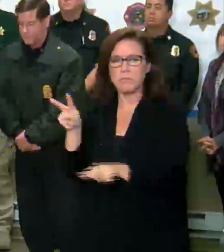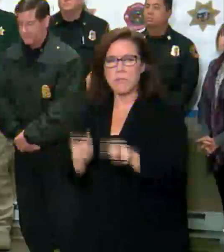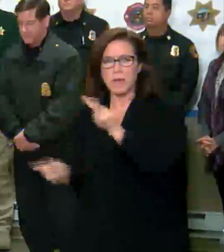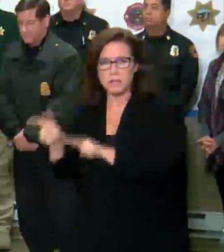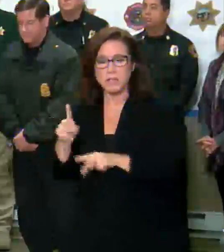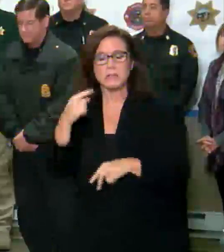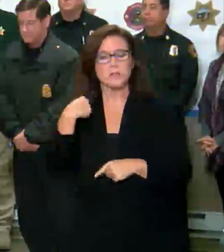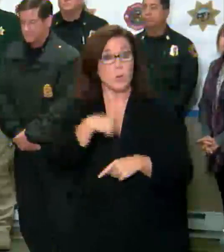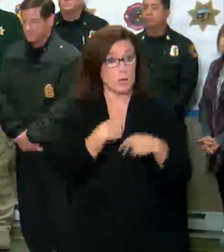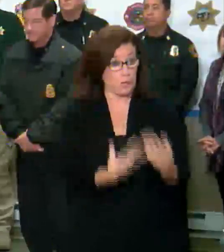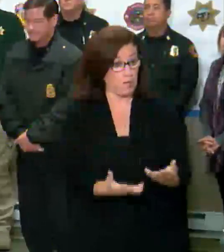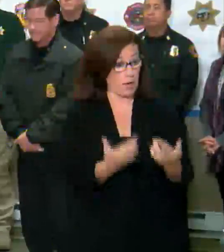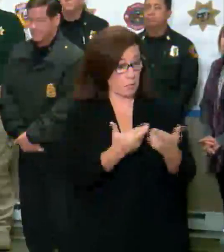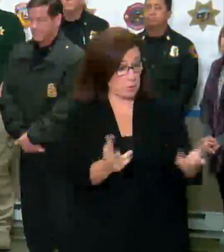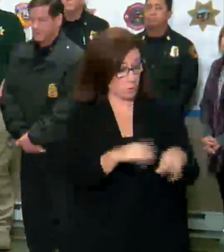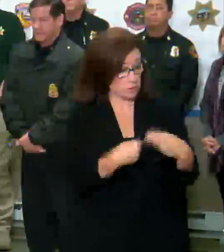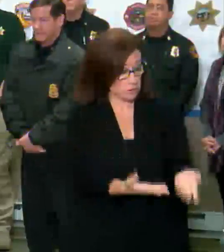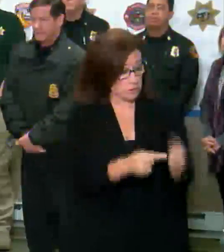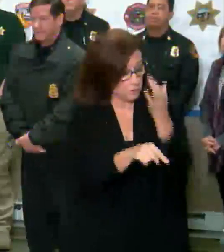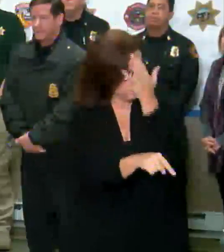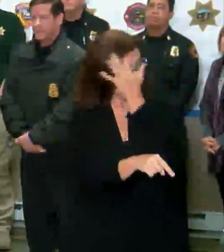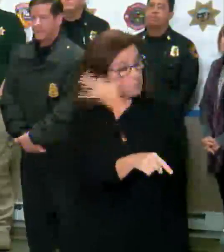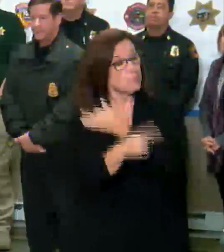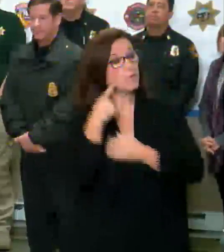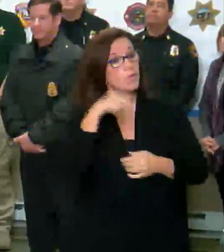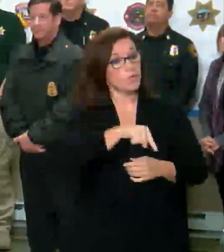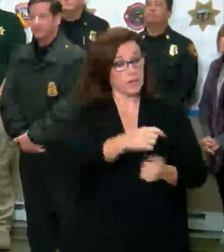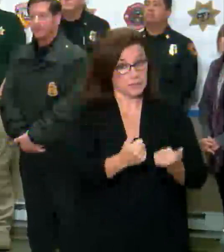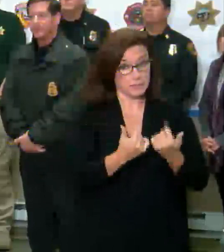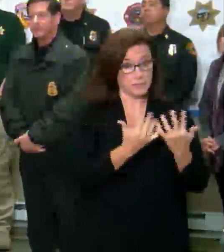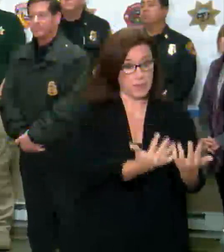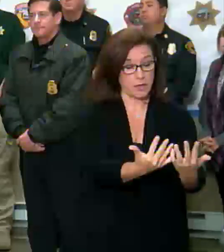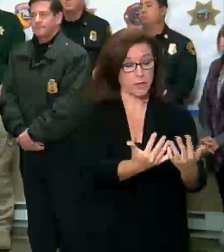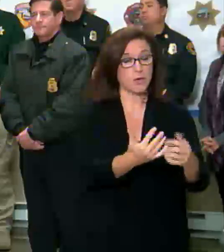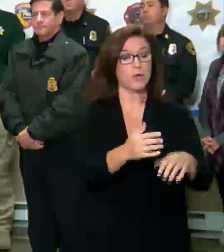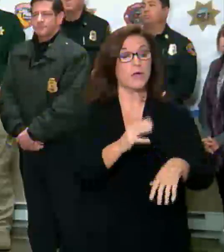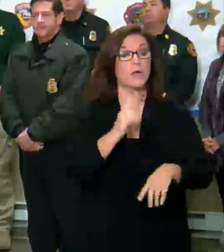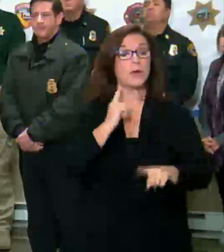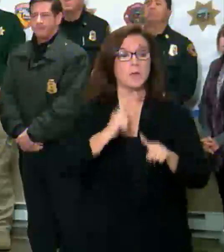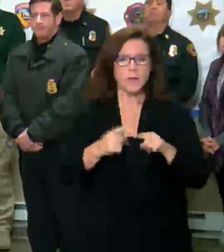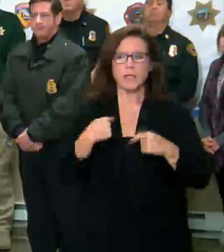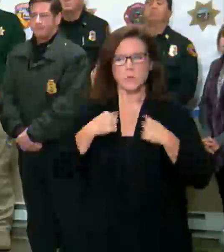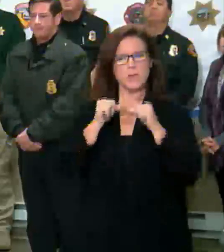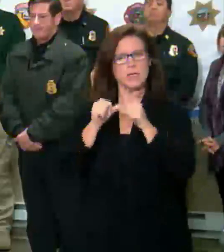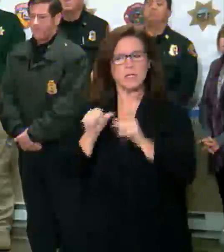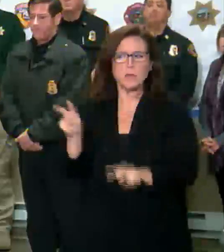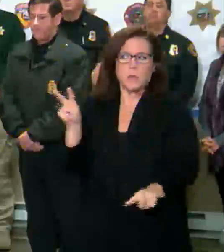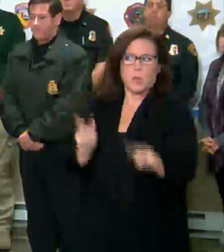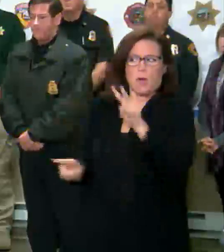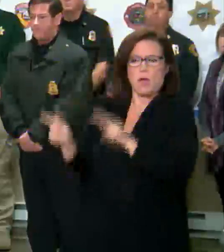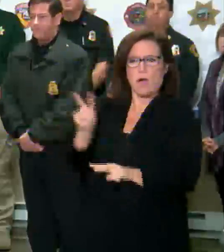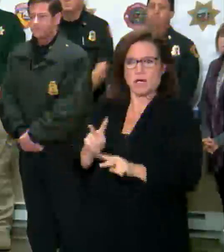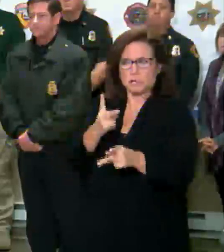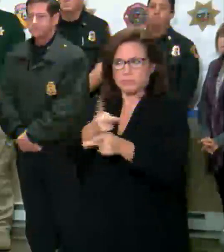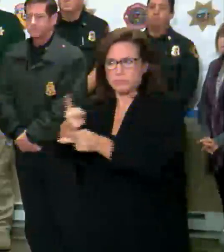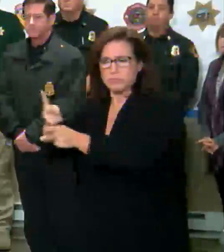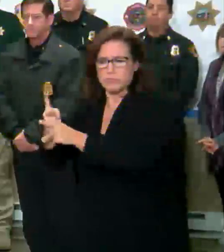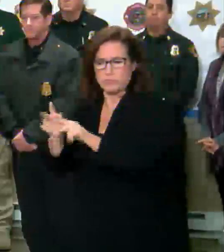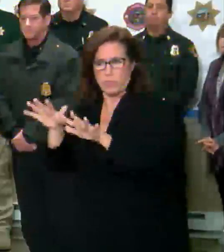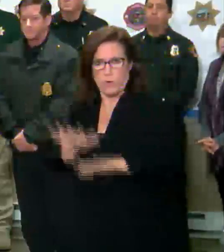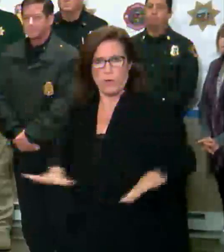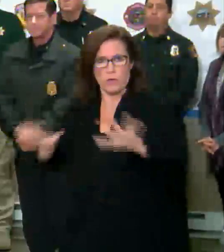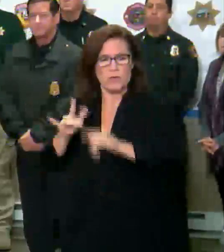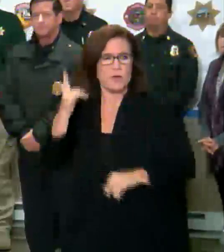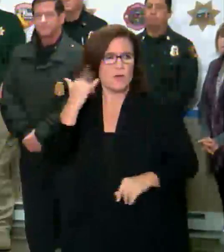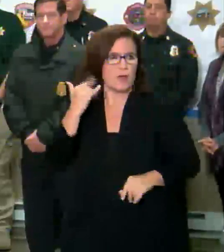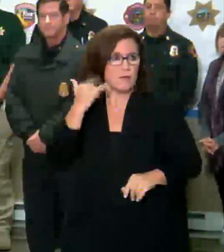here for this fire, but we will continue to engage and manage resources across California to ensure resources are in place